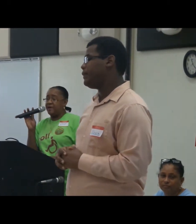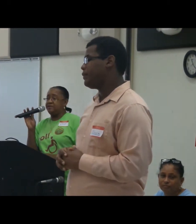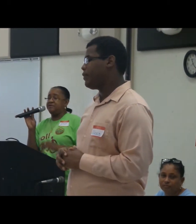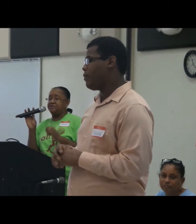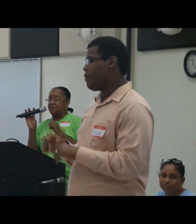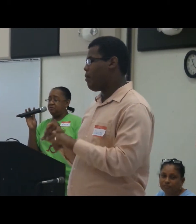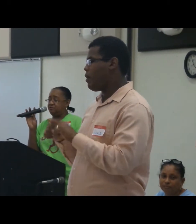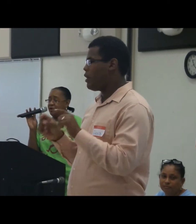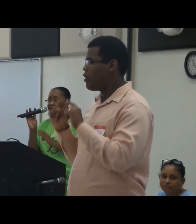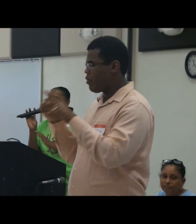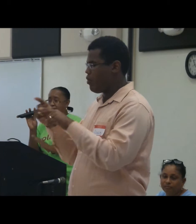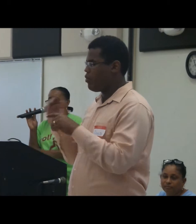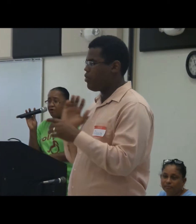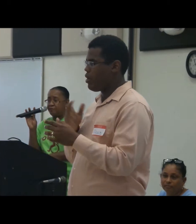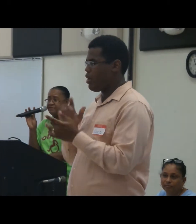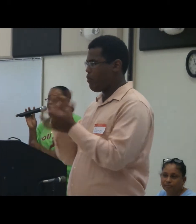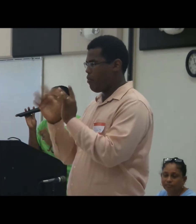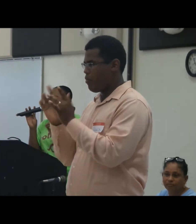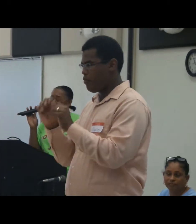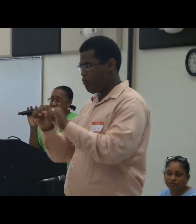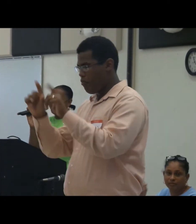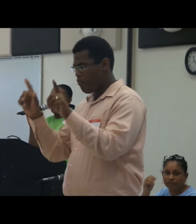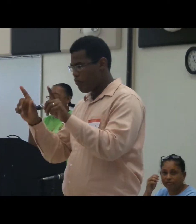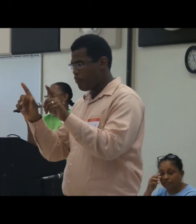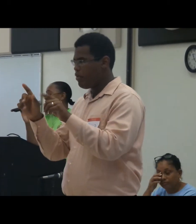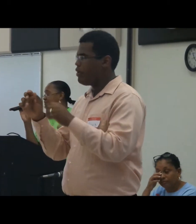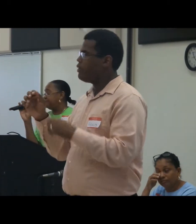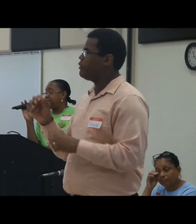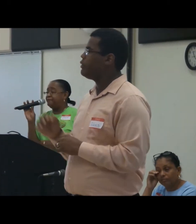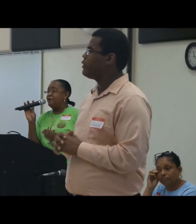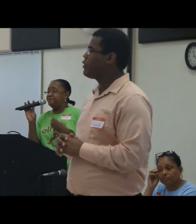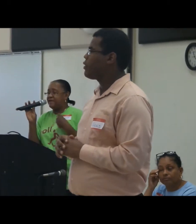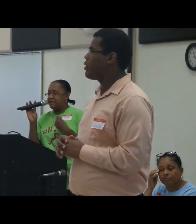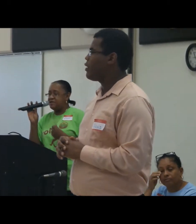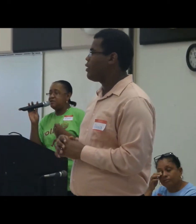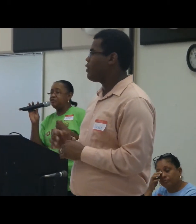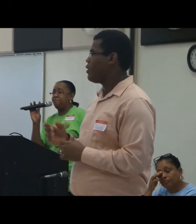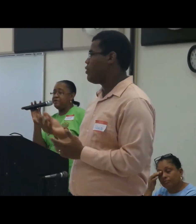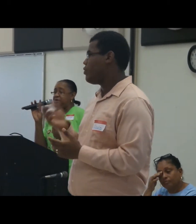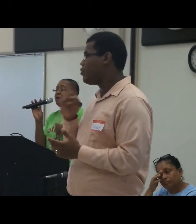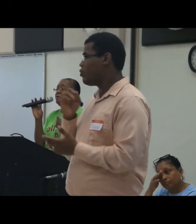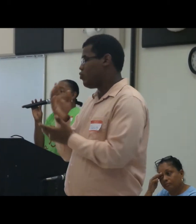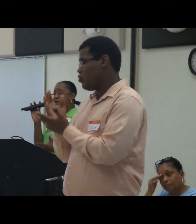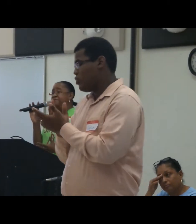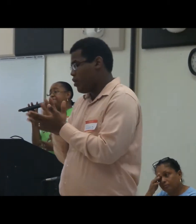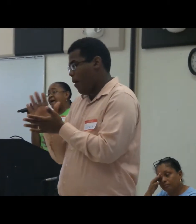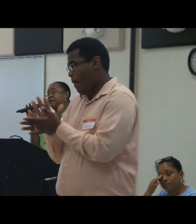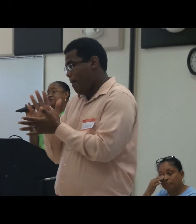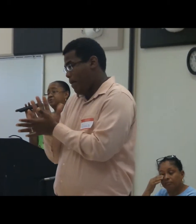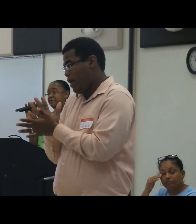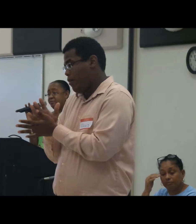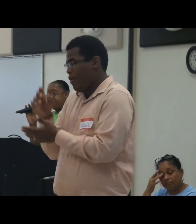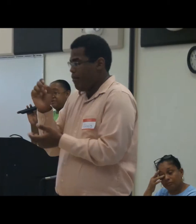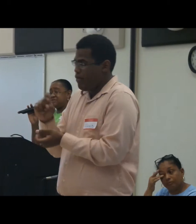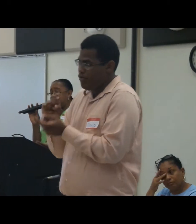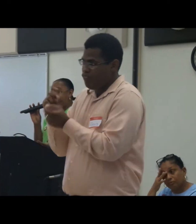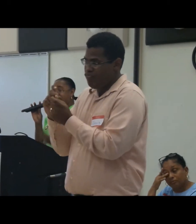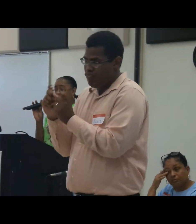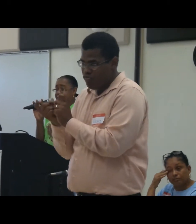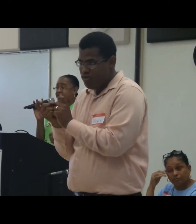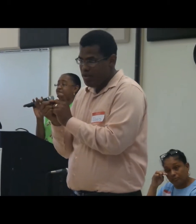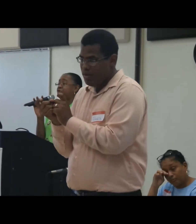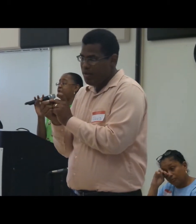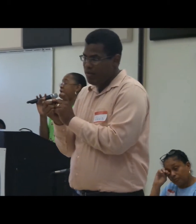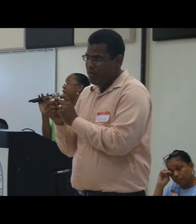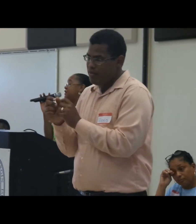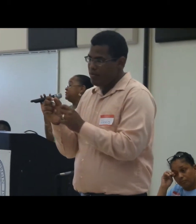our website, he's gone to all of our forms, and with the exception of some of our forms that need to be modified so that the prints are